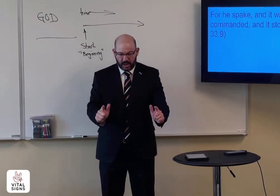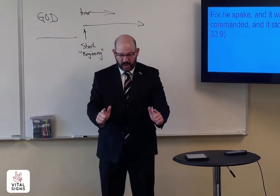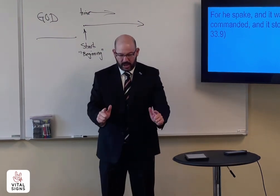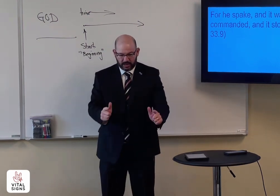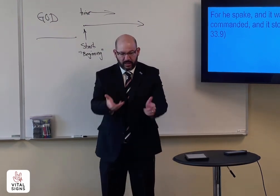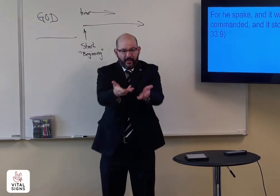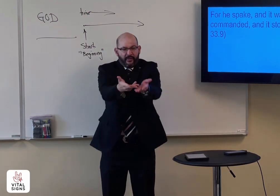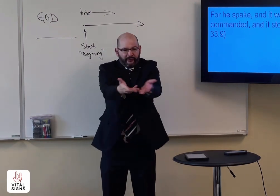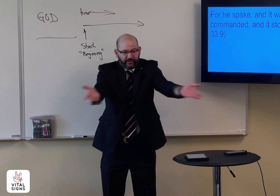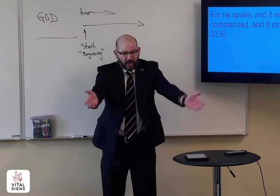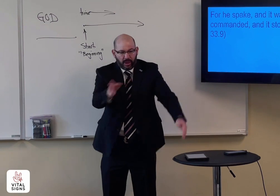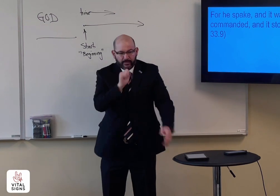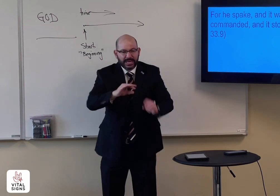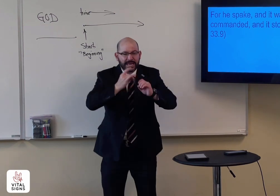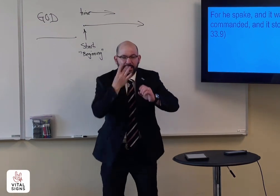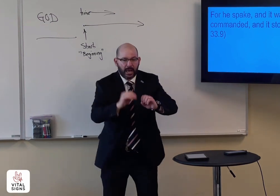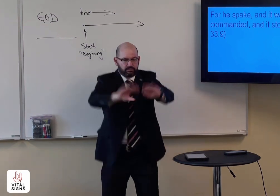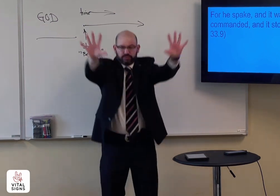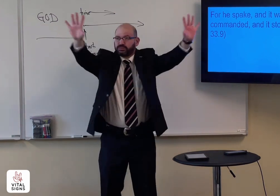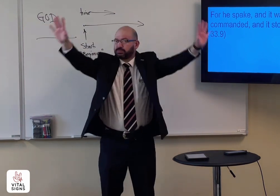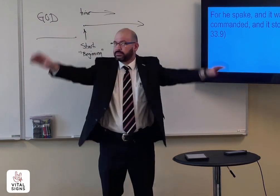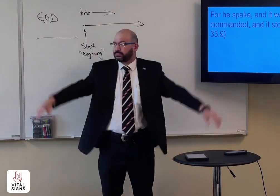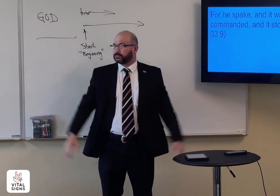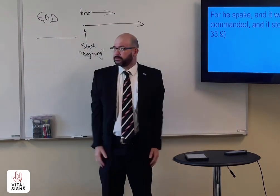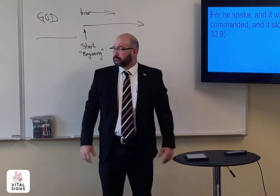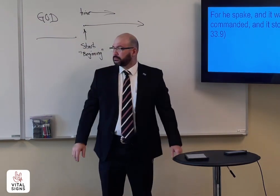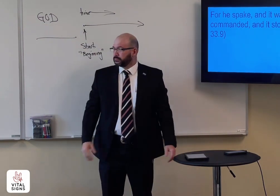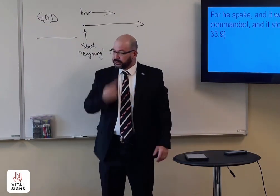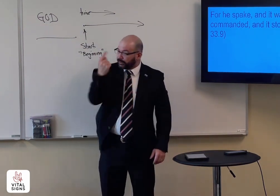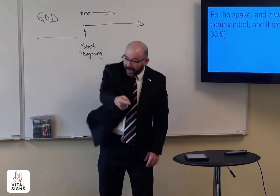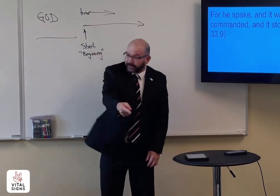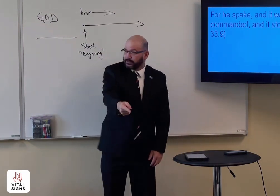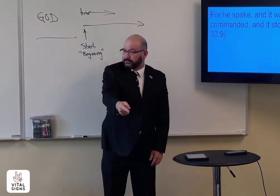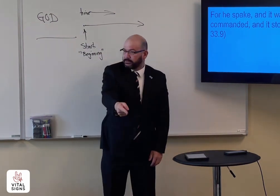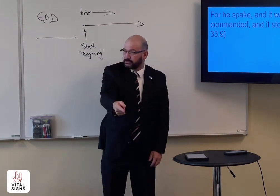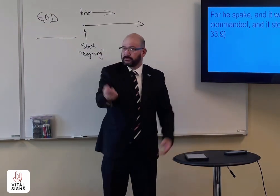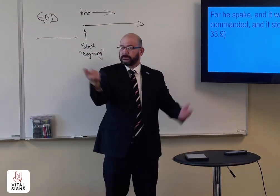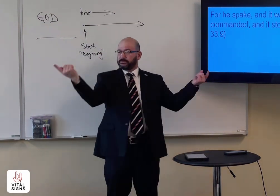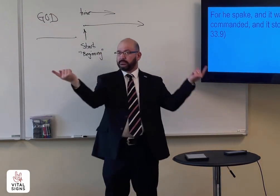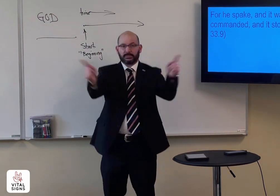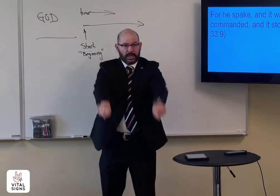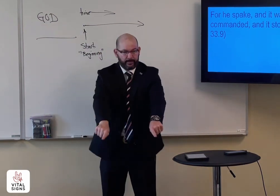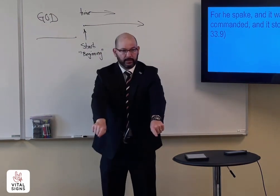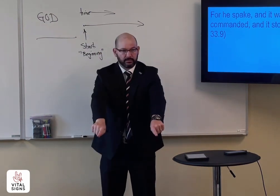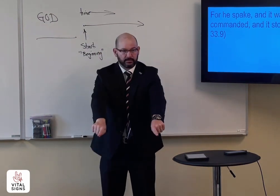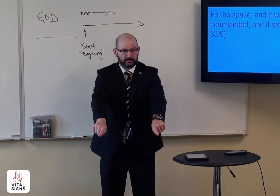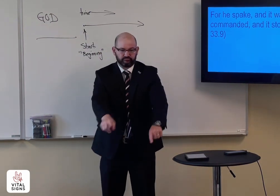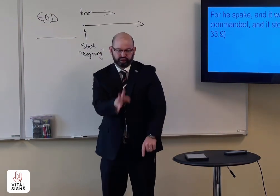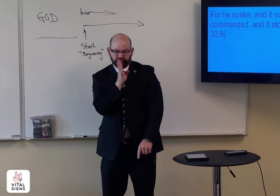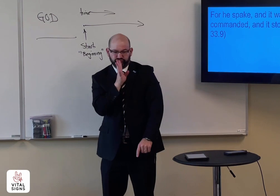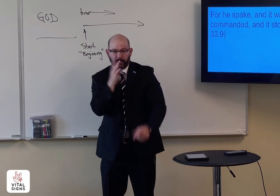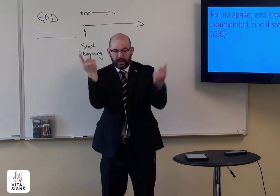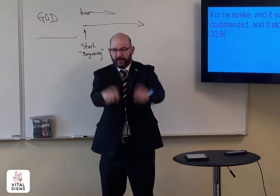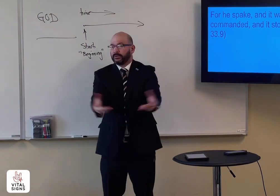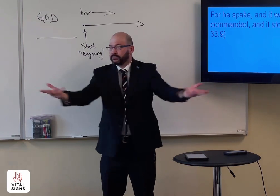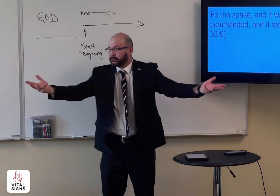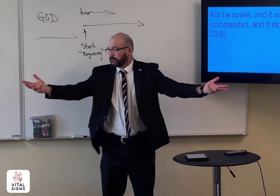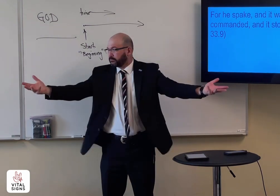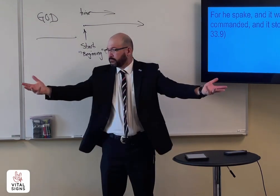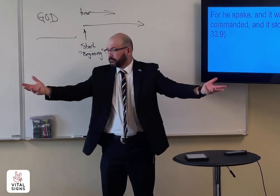let there be light. And there was light, and it happened. God spoke,